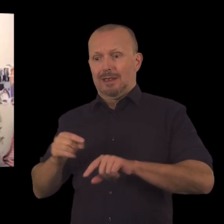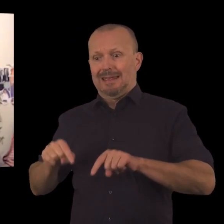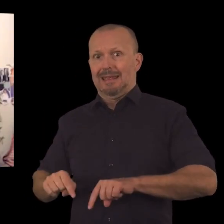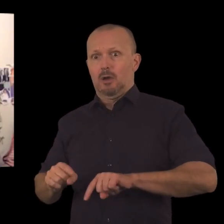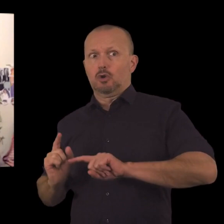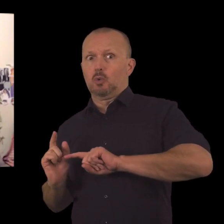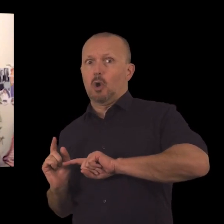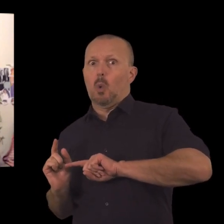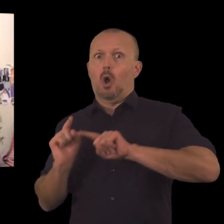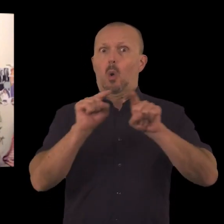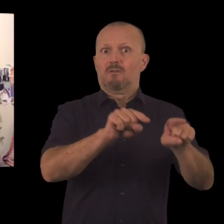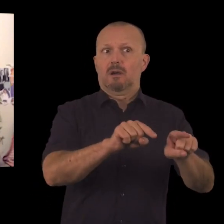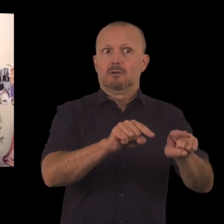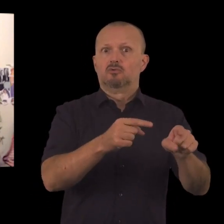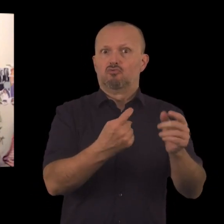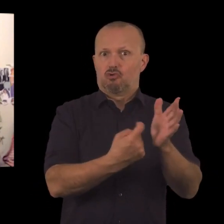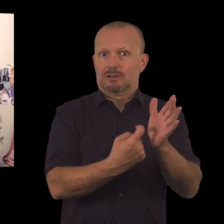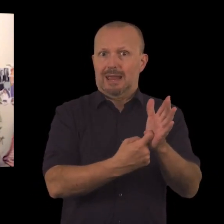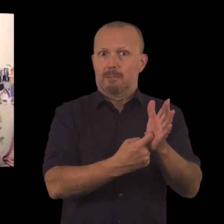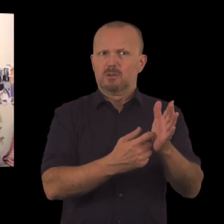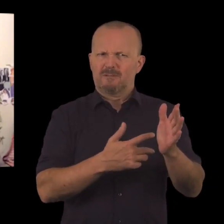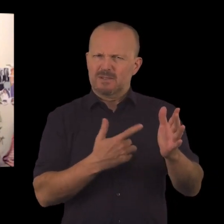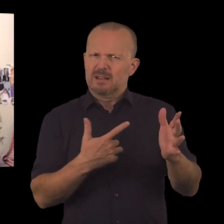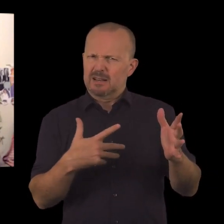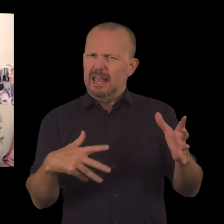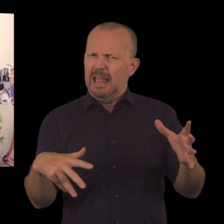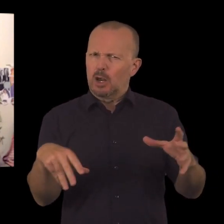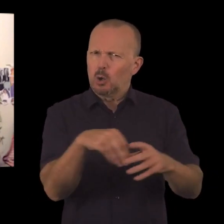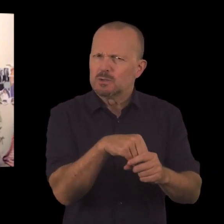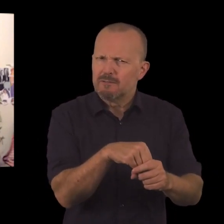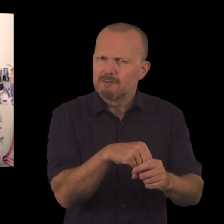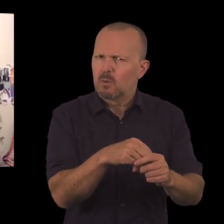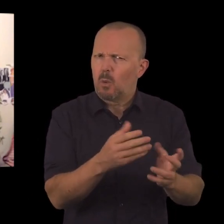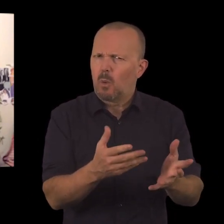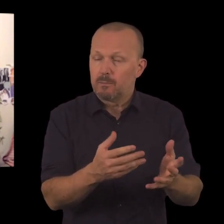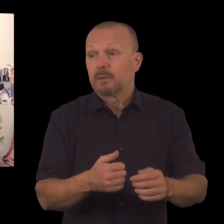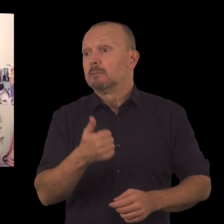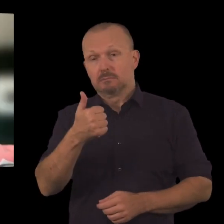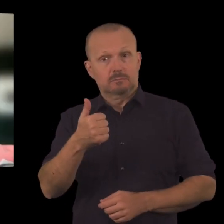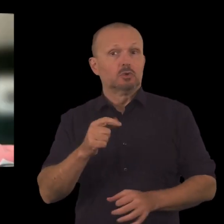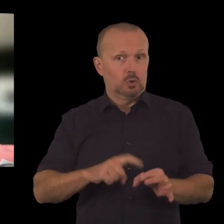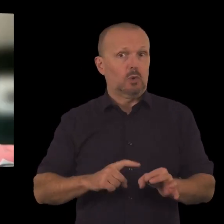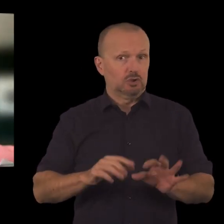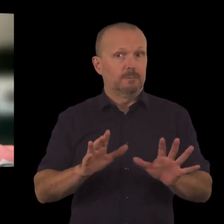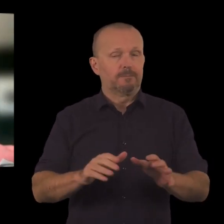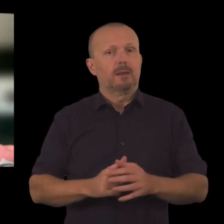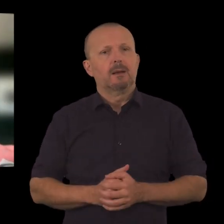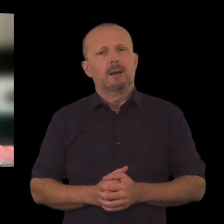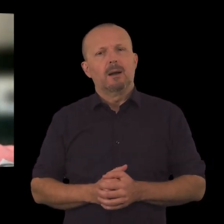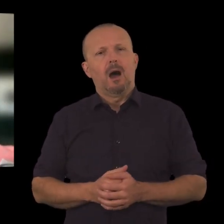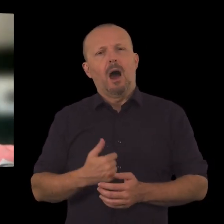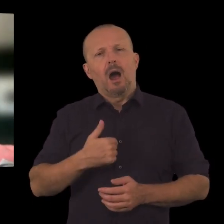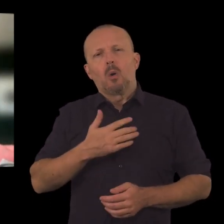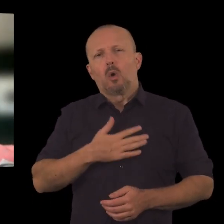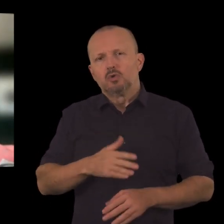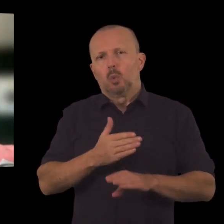quite inclusive taking this work over to Rotterdam, do you think? That's such a good question. I